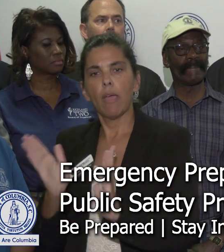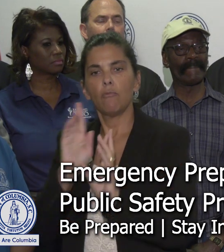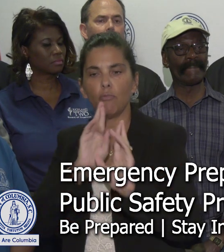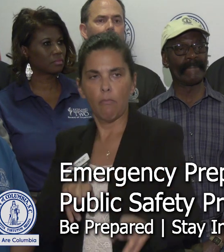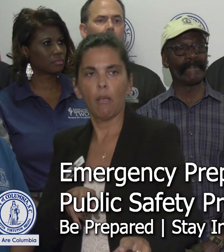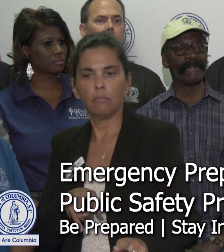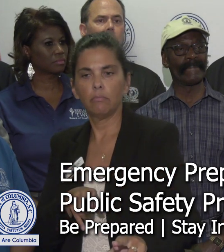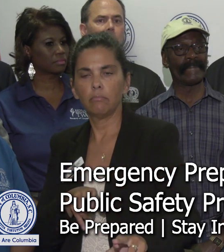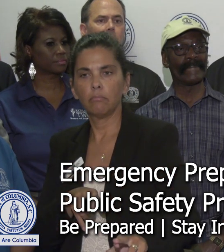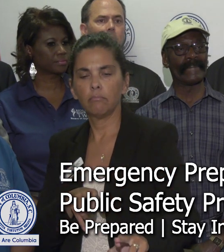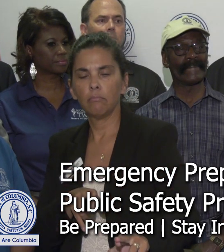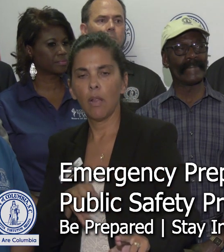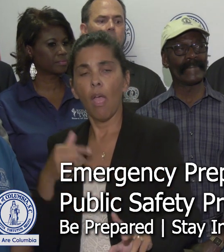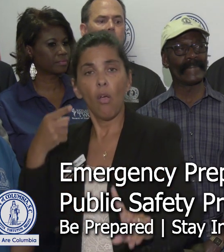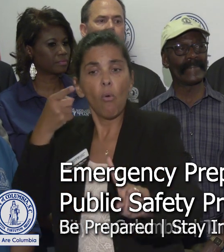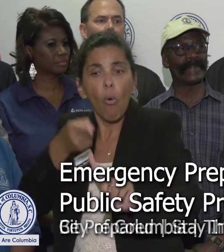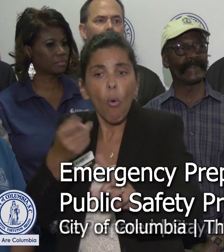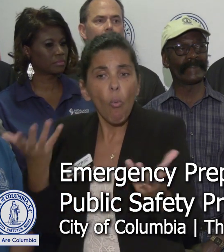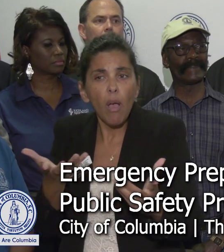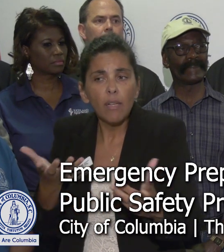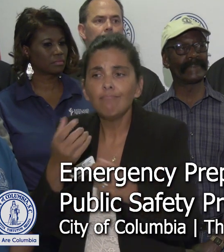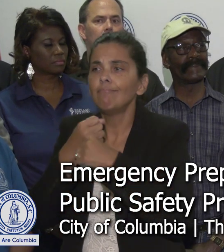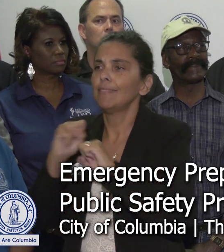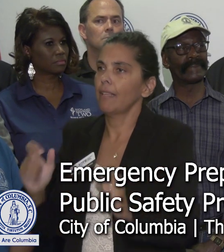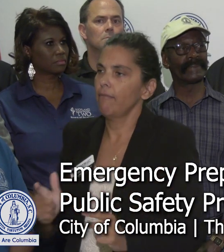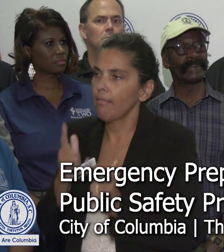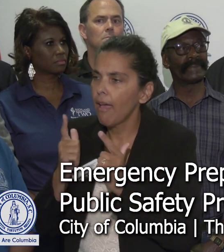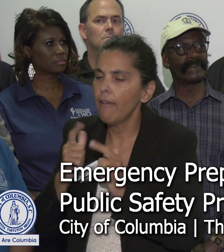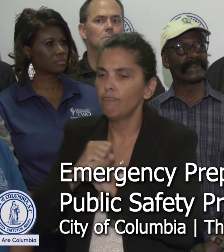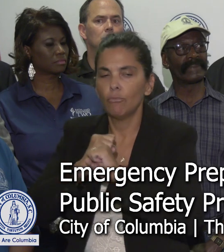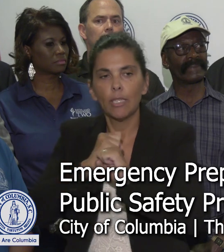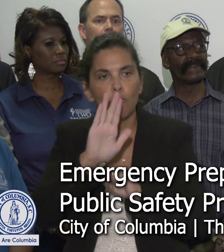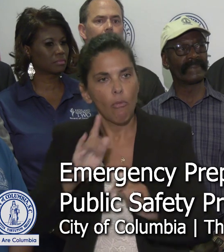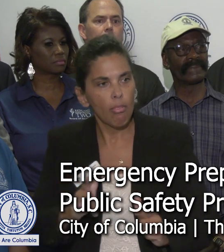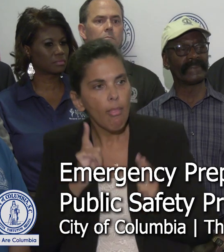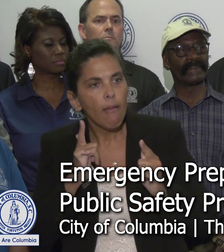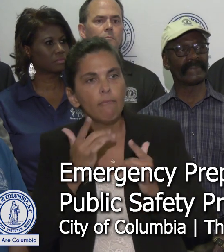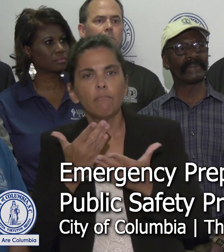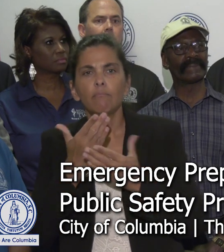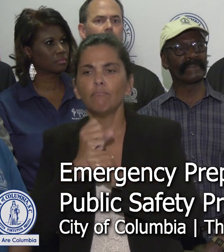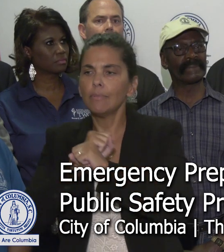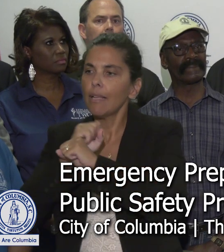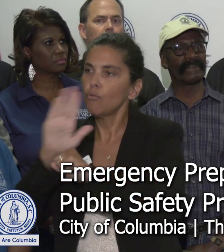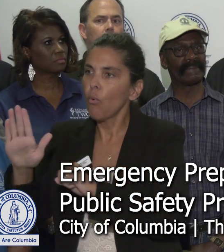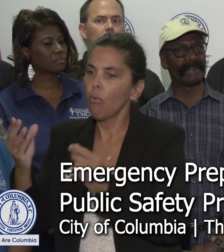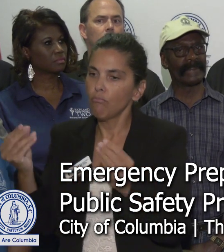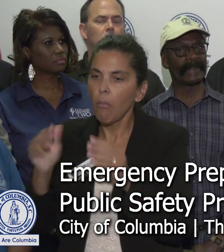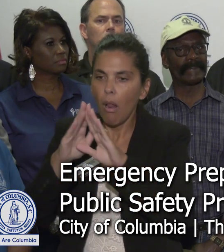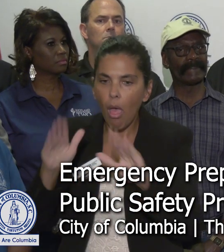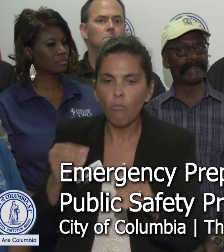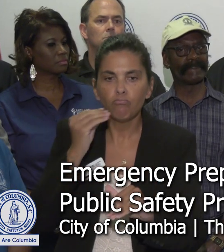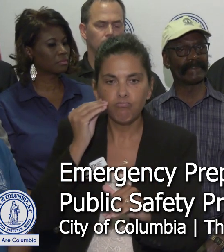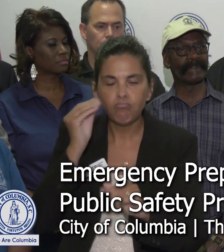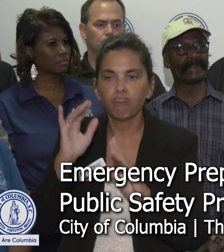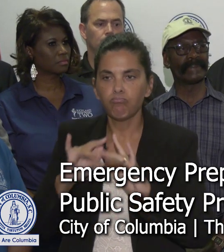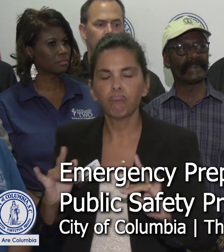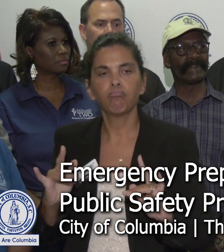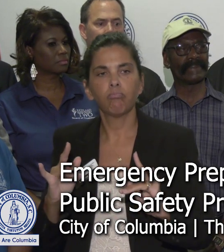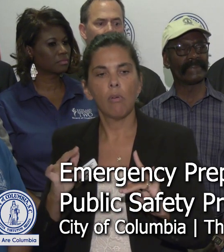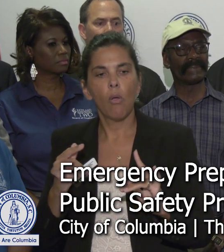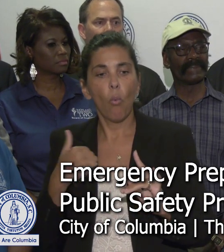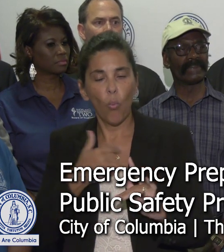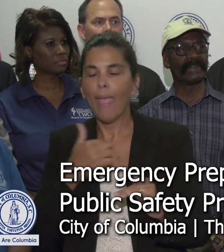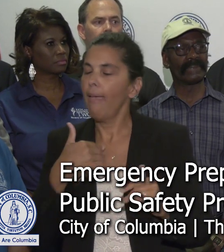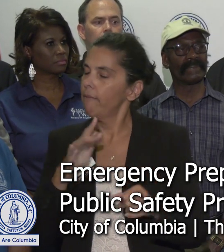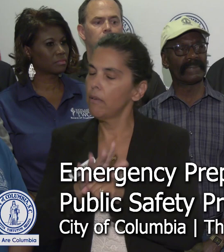again, our goal is to save lives and protect life and property, and we will be staffed up and prepared to do so.